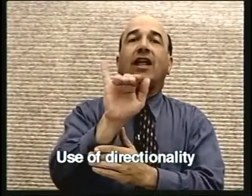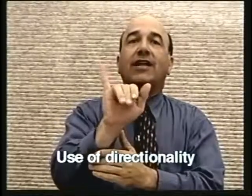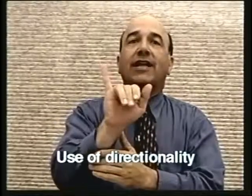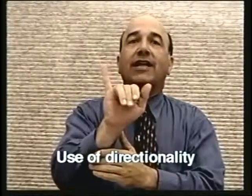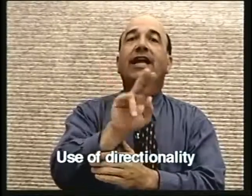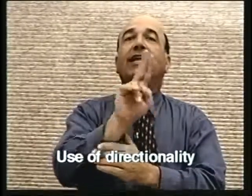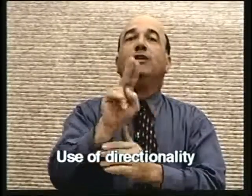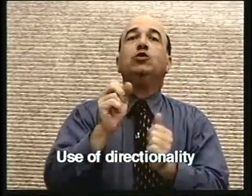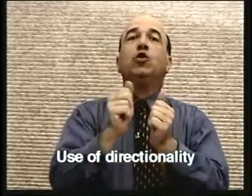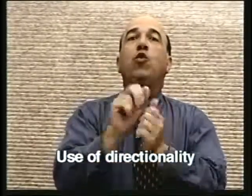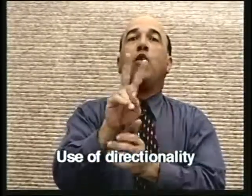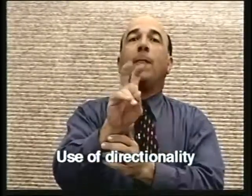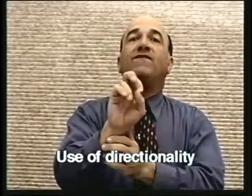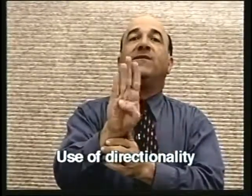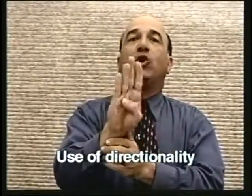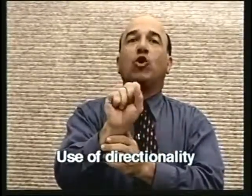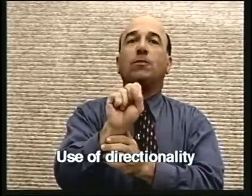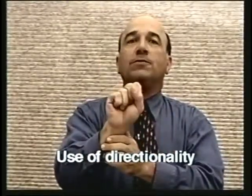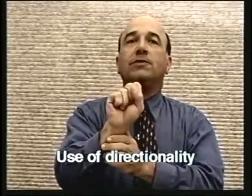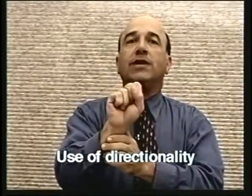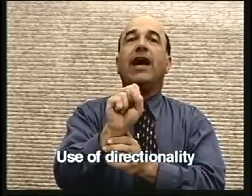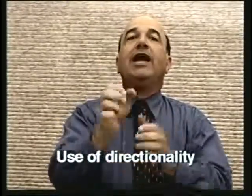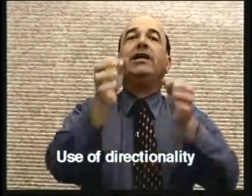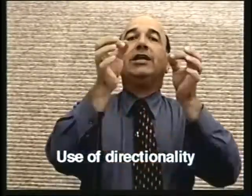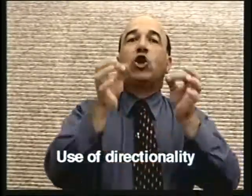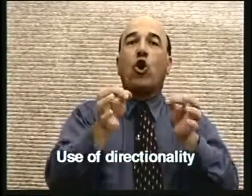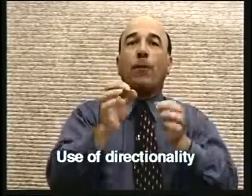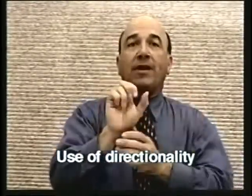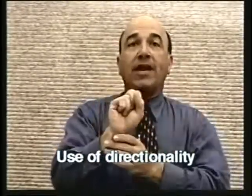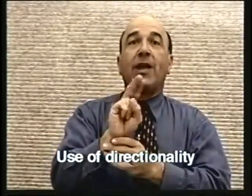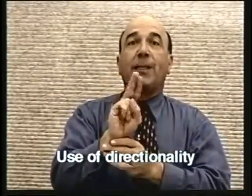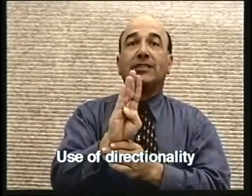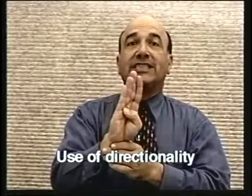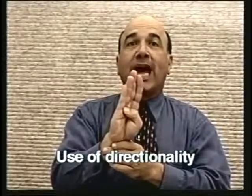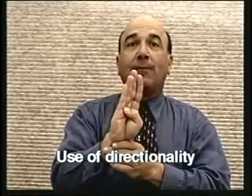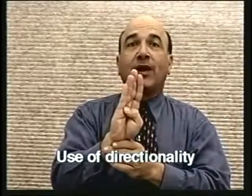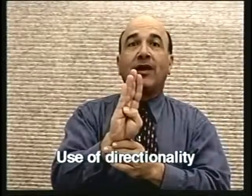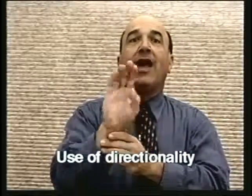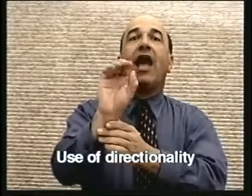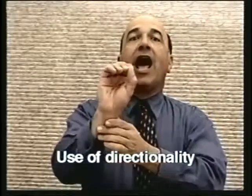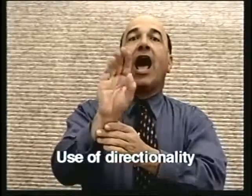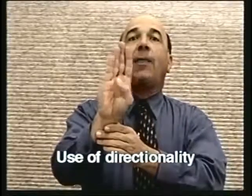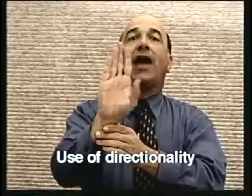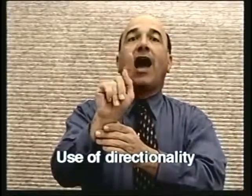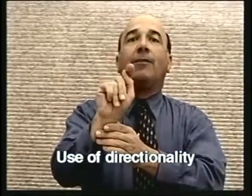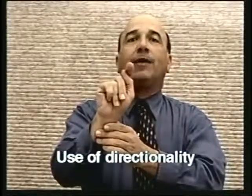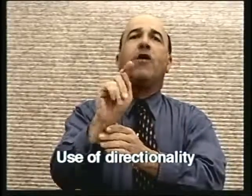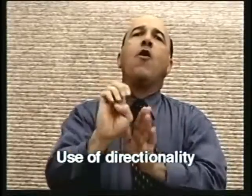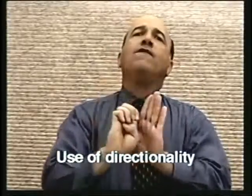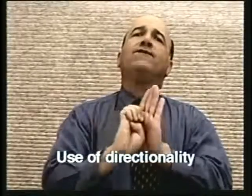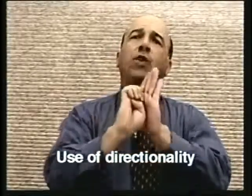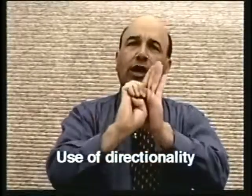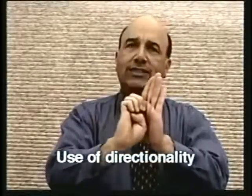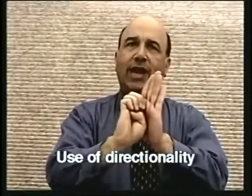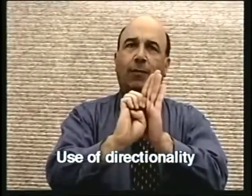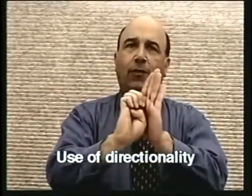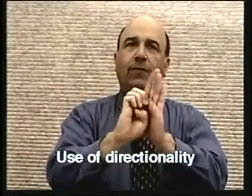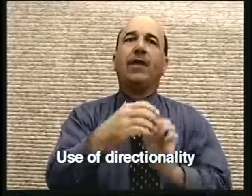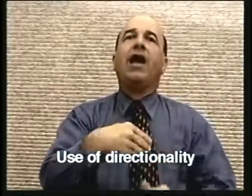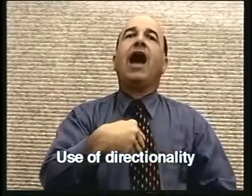Directionality is used with verb. It determines the subject and the object. For example,